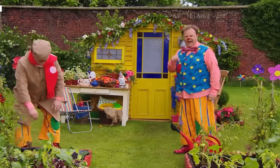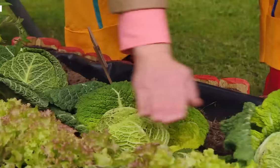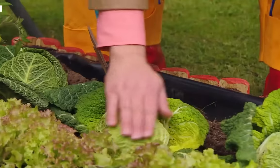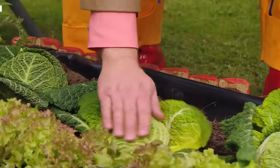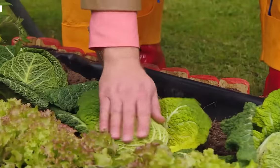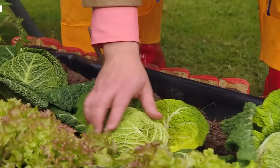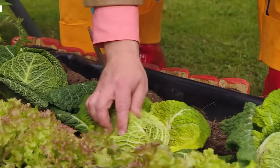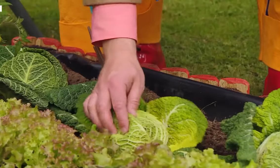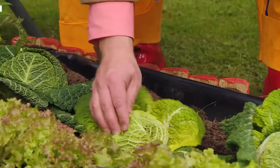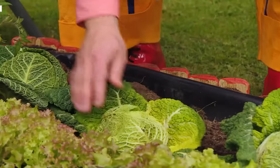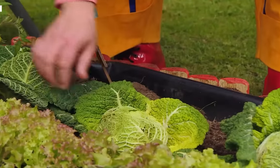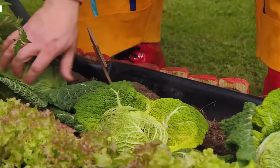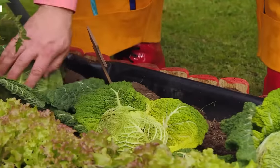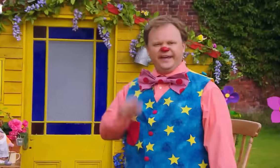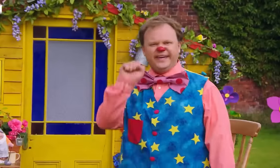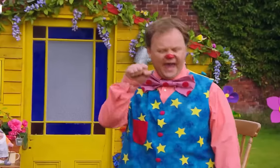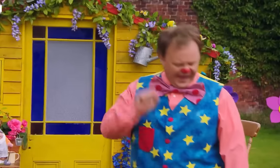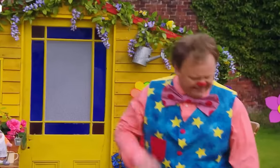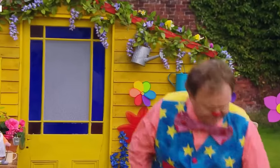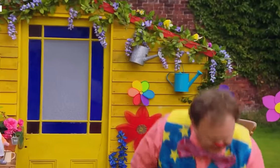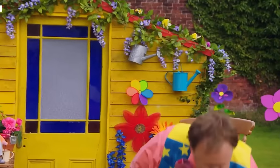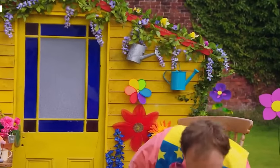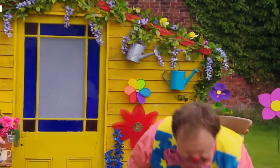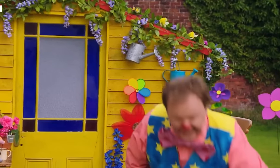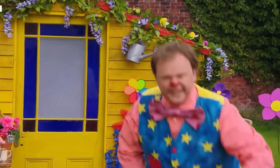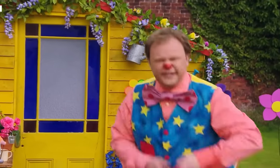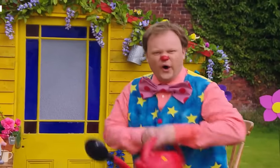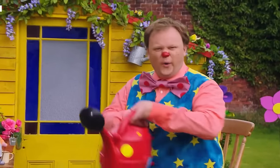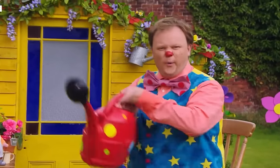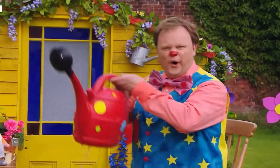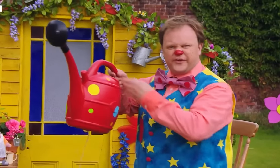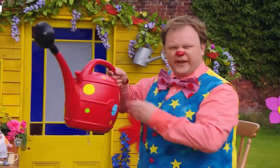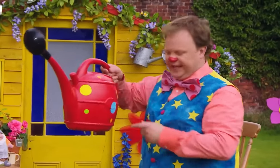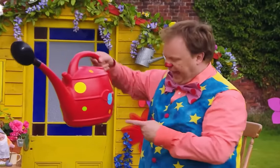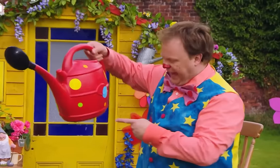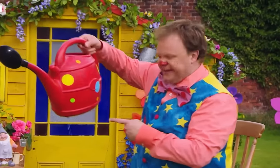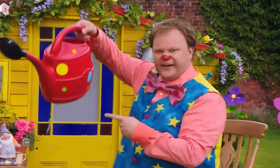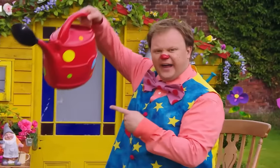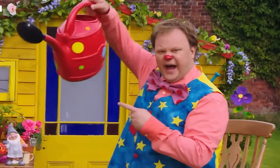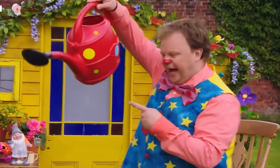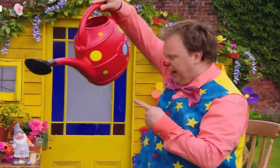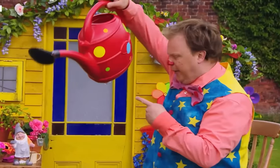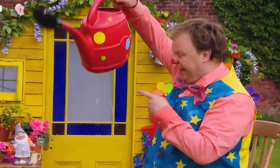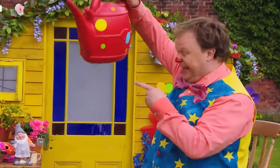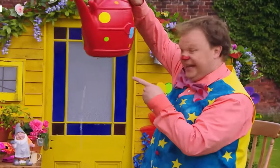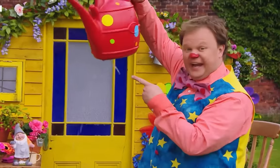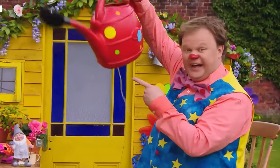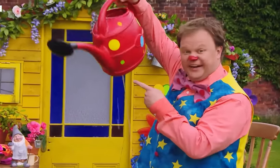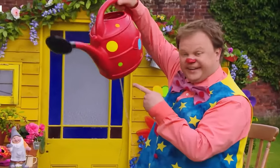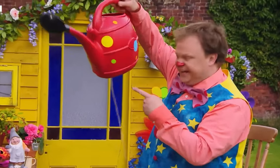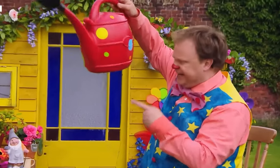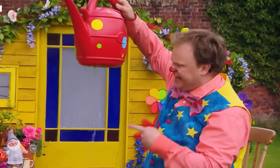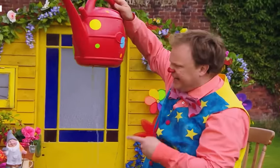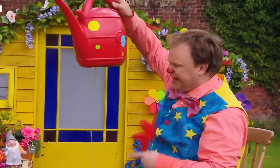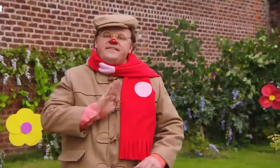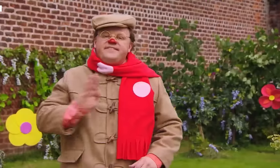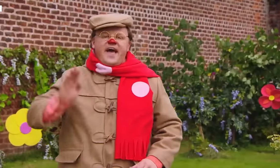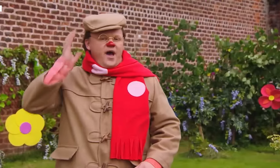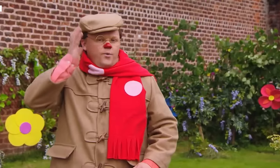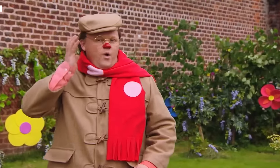very dry. Well, yes, but your watering can has got a hole in it, look! Well, don't worry,